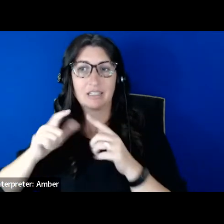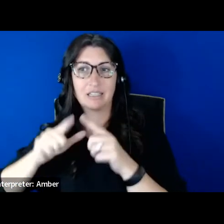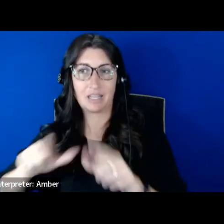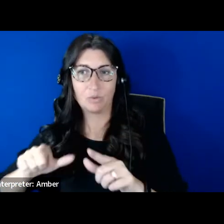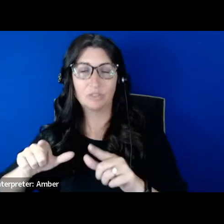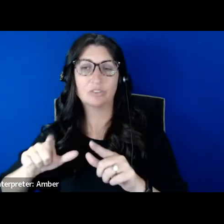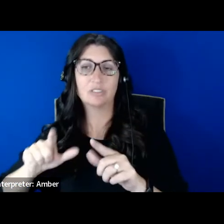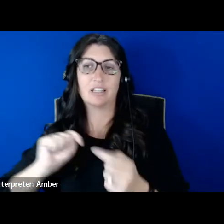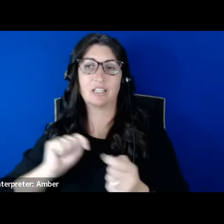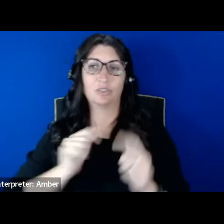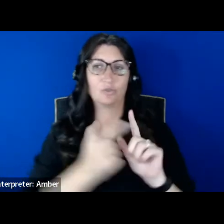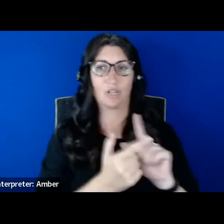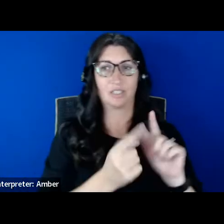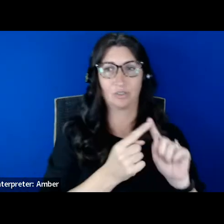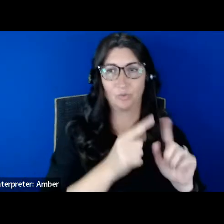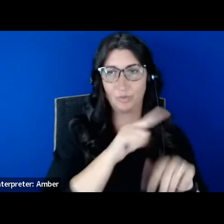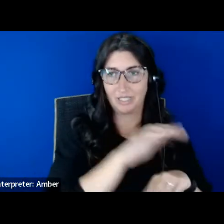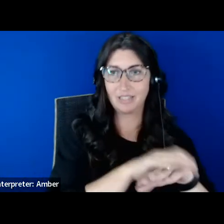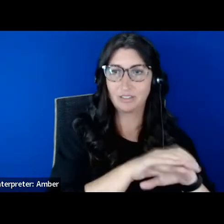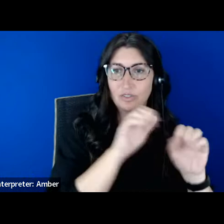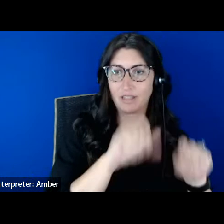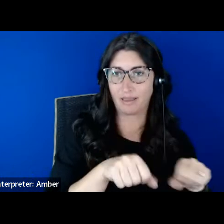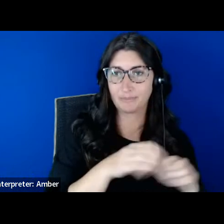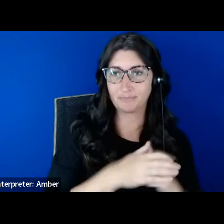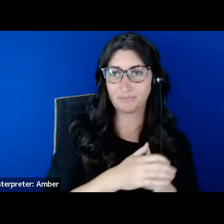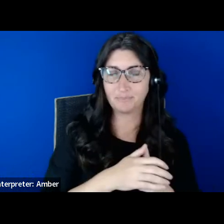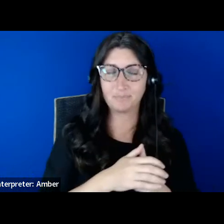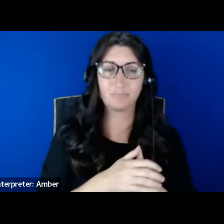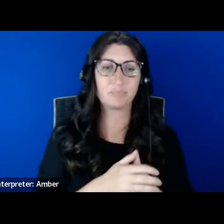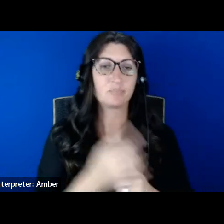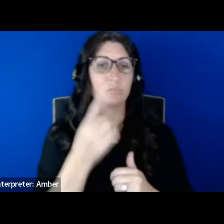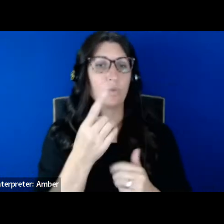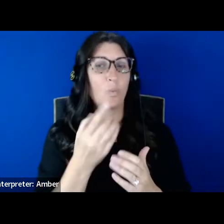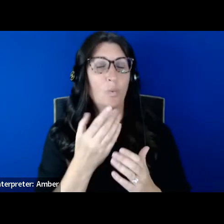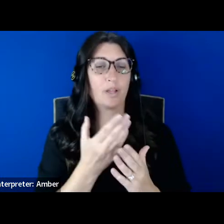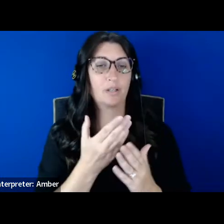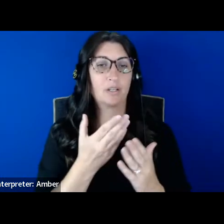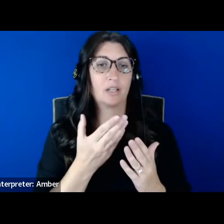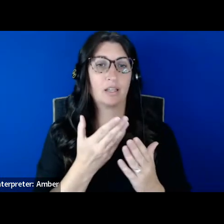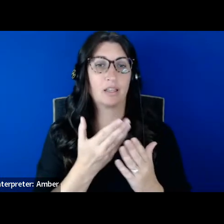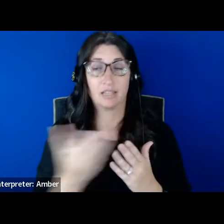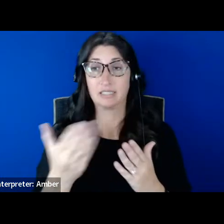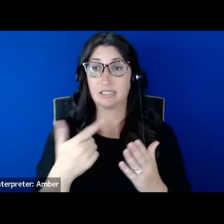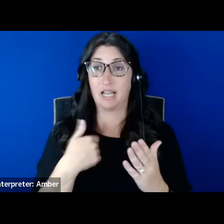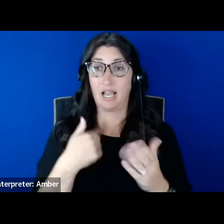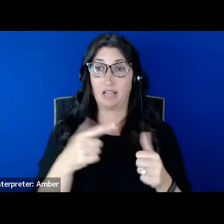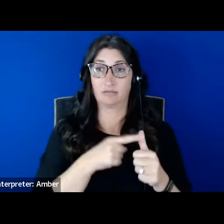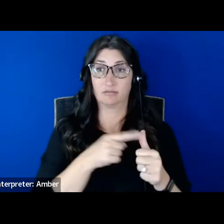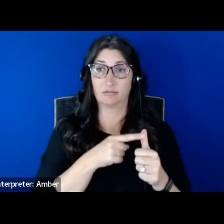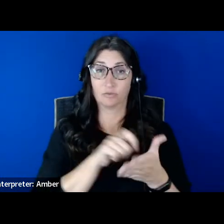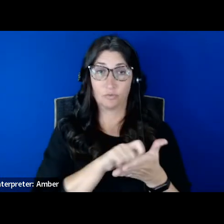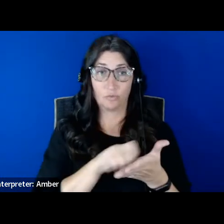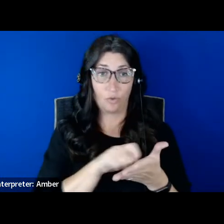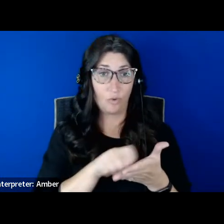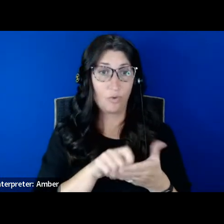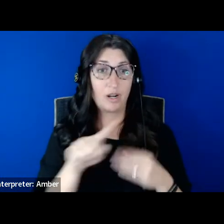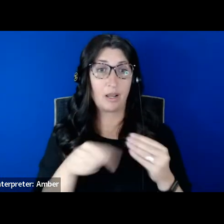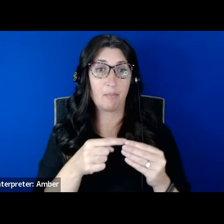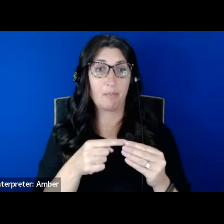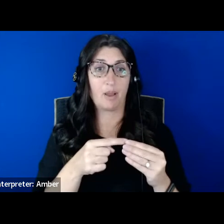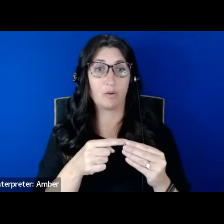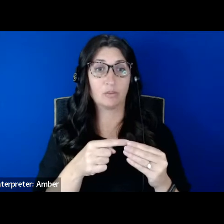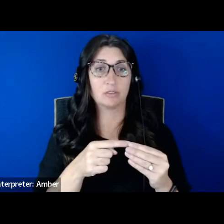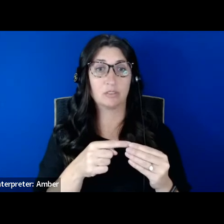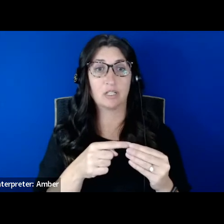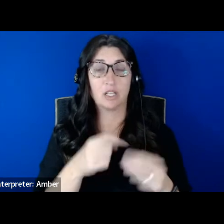translate it into English. So one of the ones that I first been writing was one about the cosmogony, which